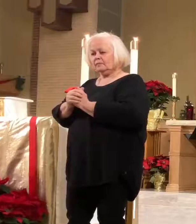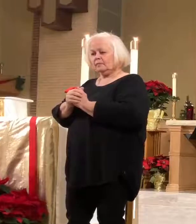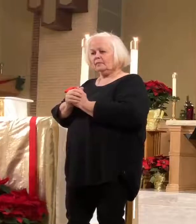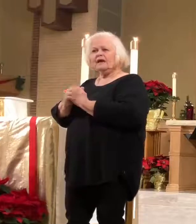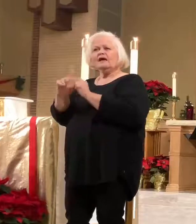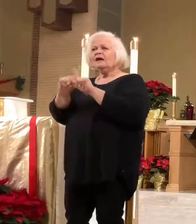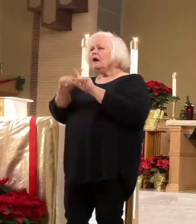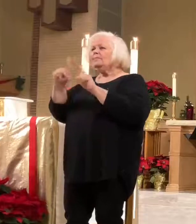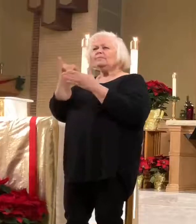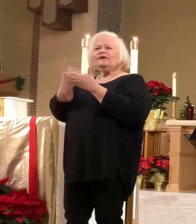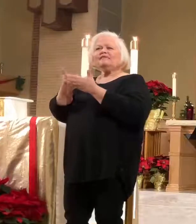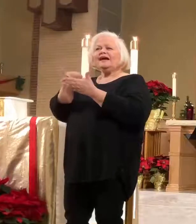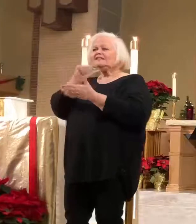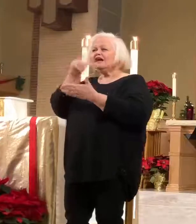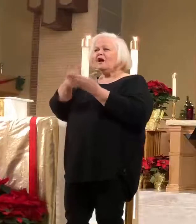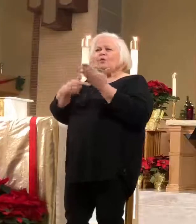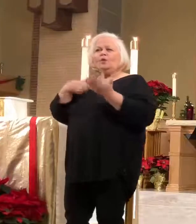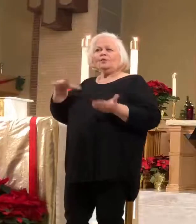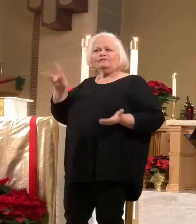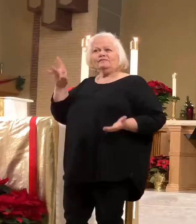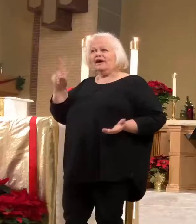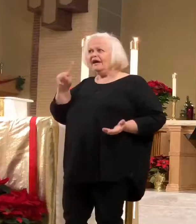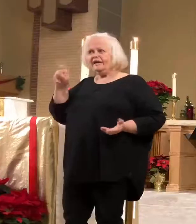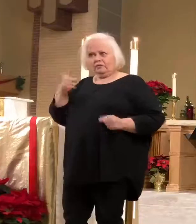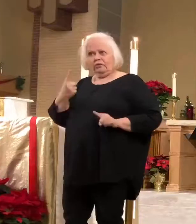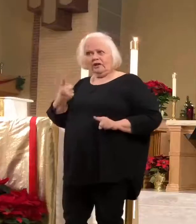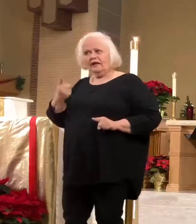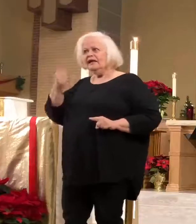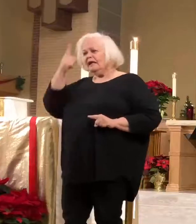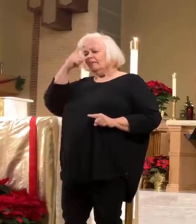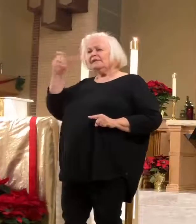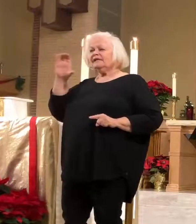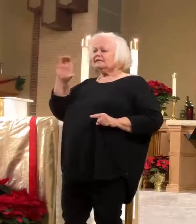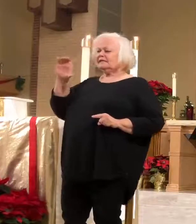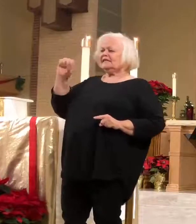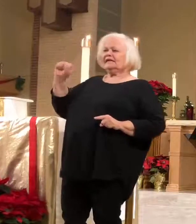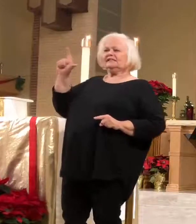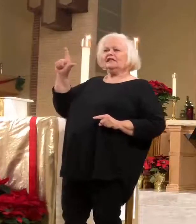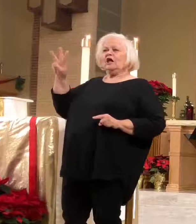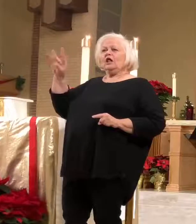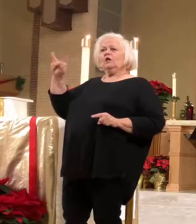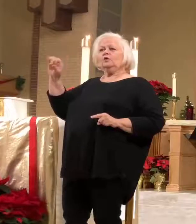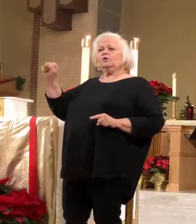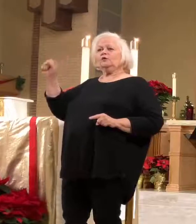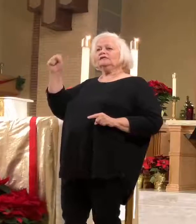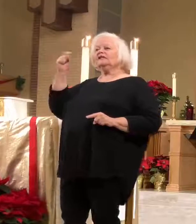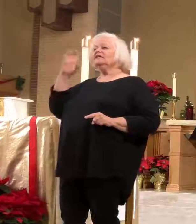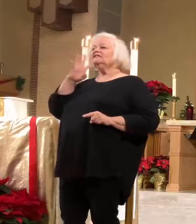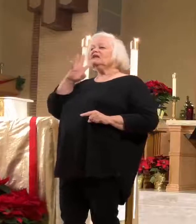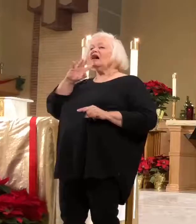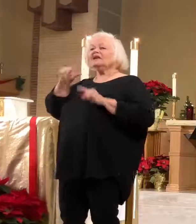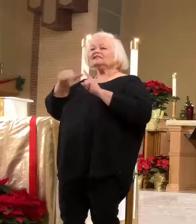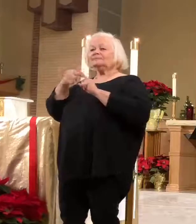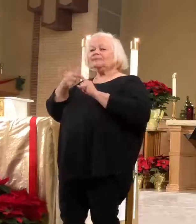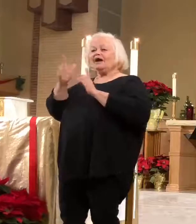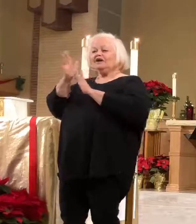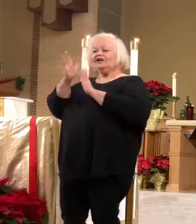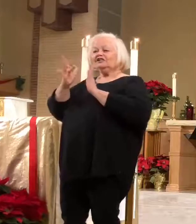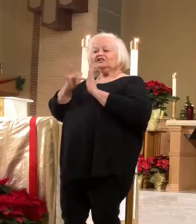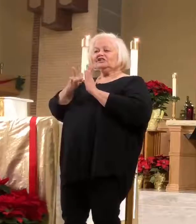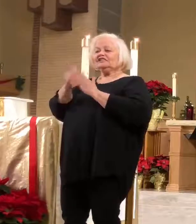But that's not what we find, is it? Because C.S. Lewis talks about Jesus being born clandestinely behind enemy